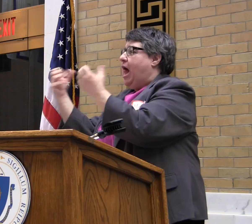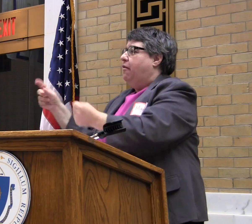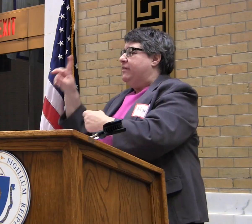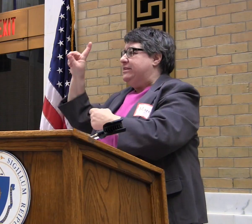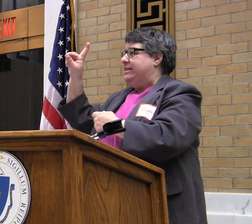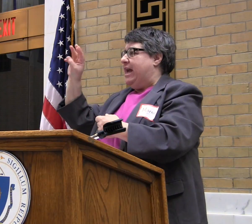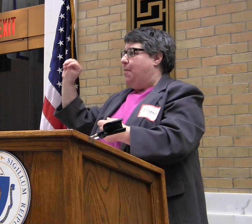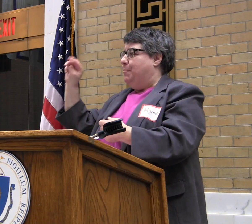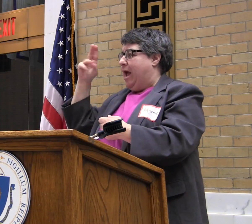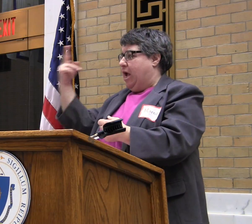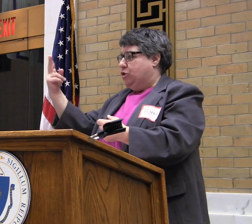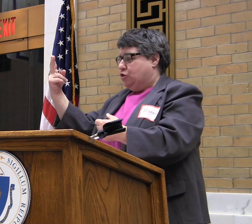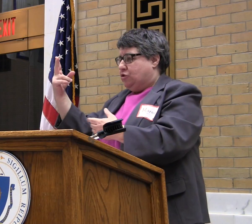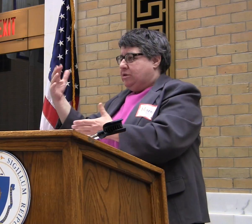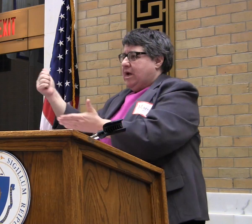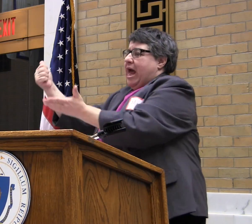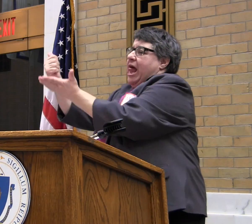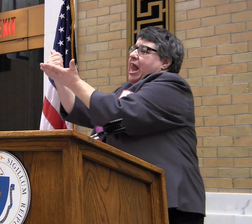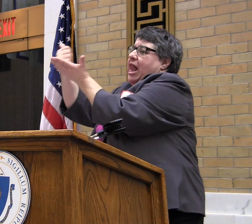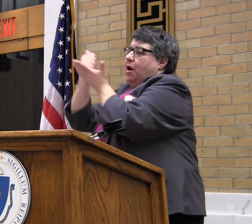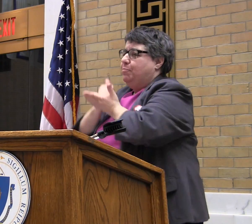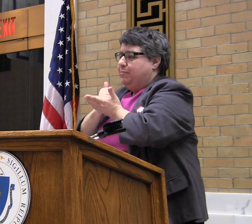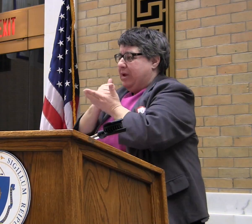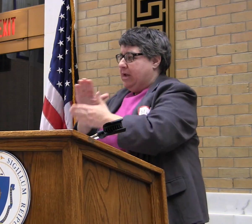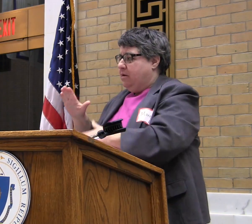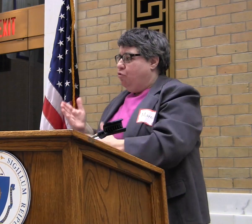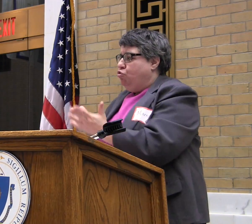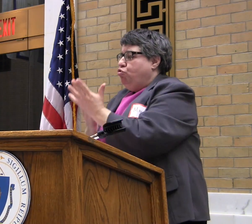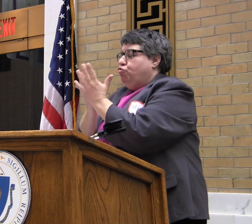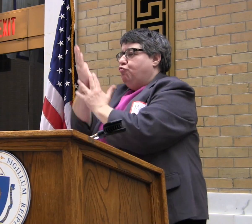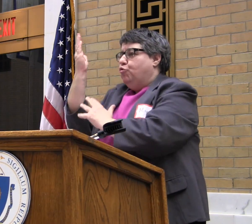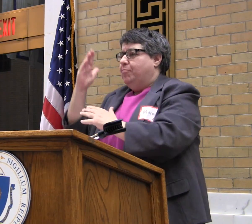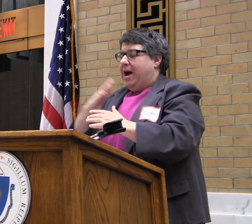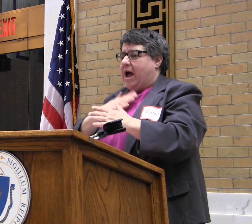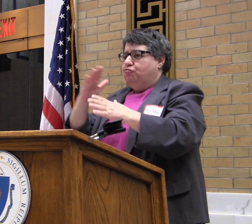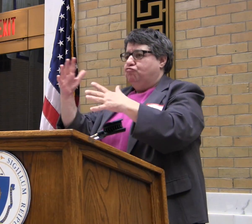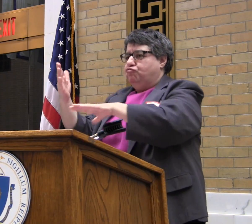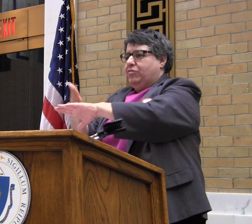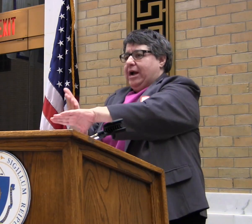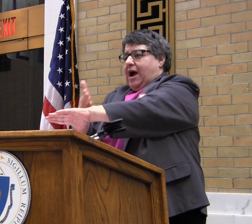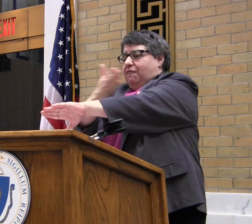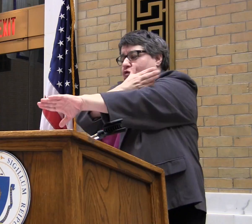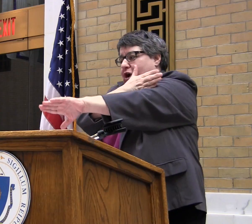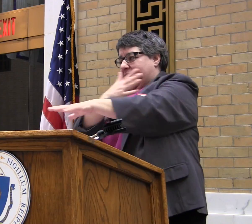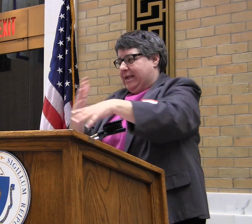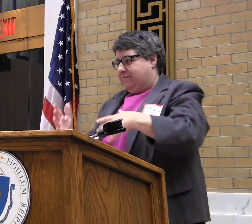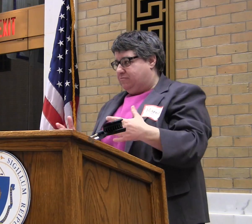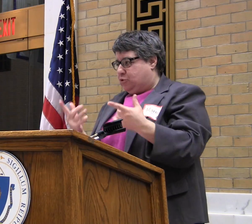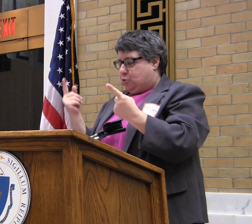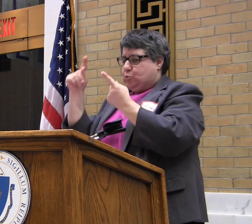How the Department of Mental Health, DNH, helped me through my